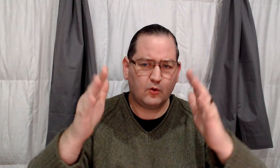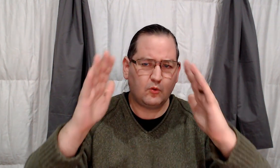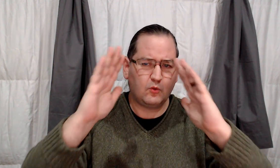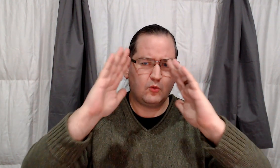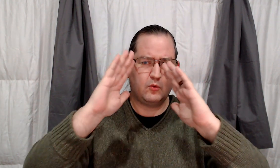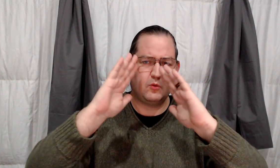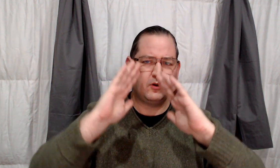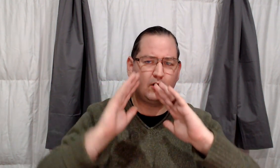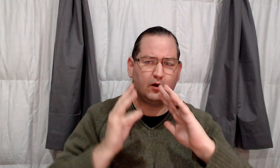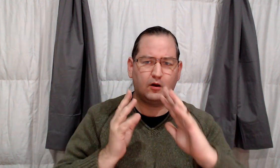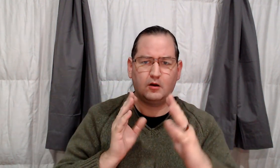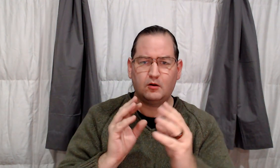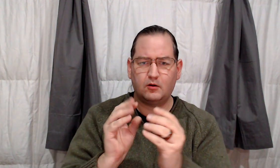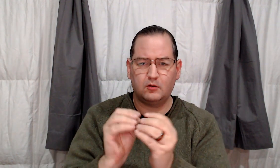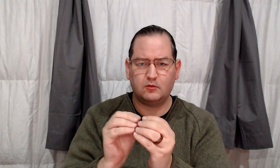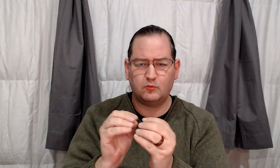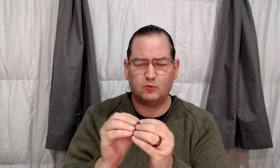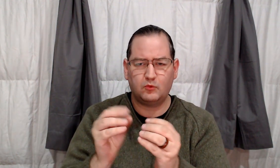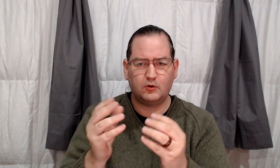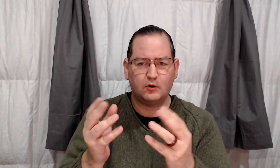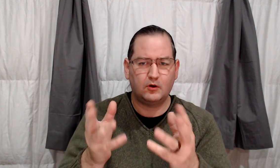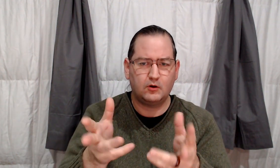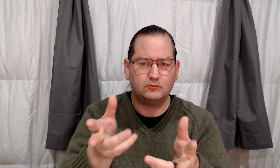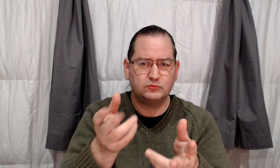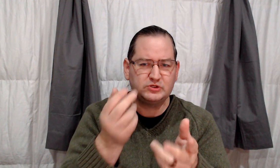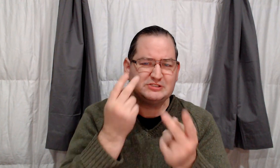the comfort of the chair, the bed,